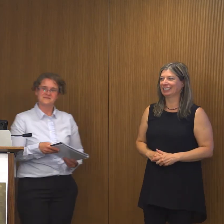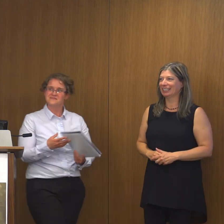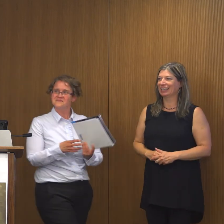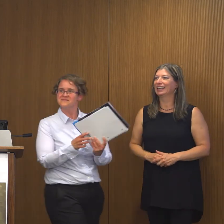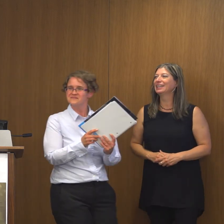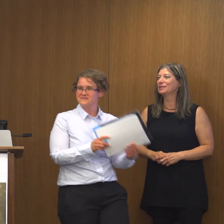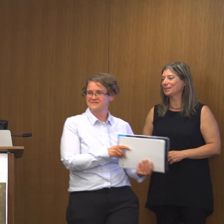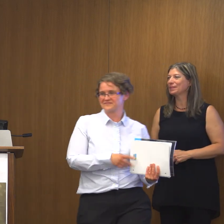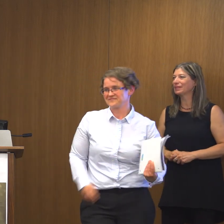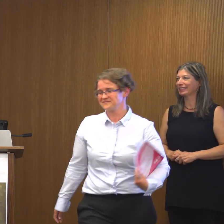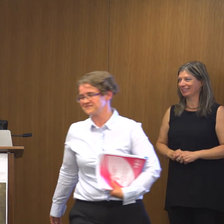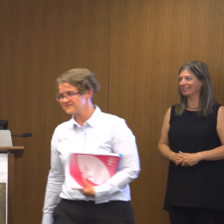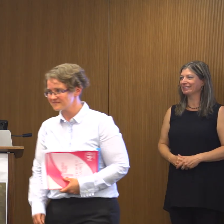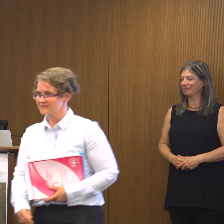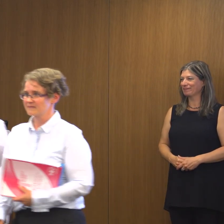Yeah, I believe.